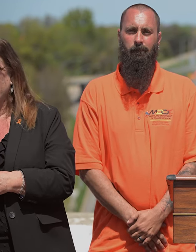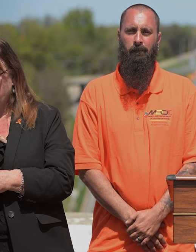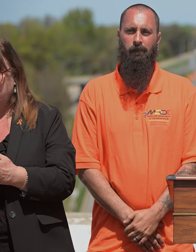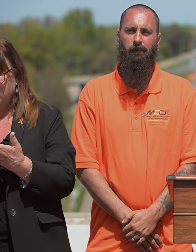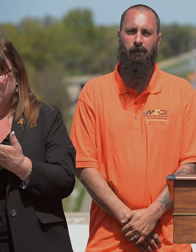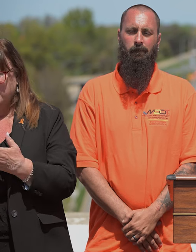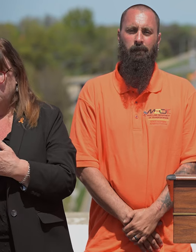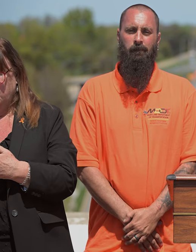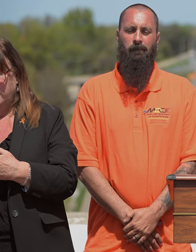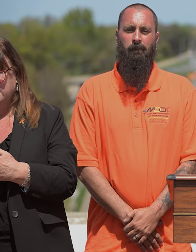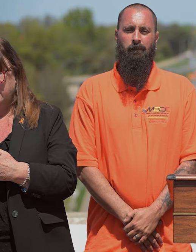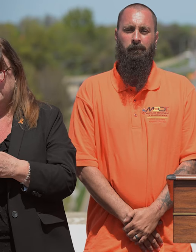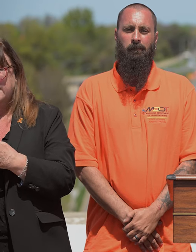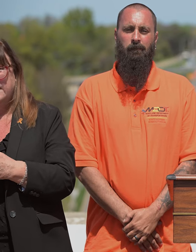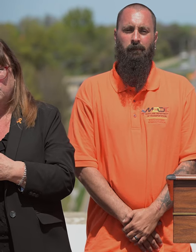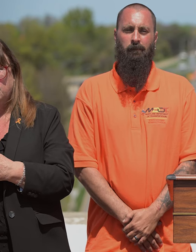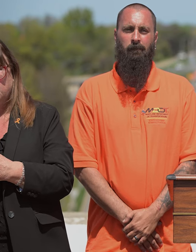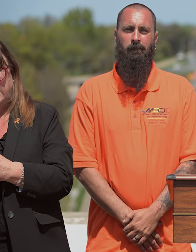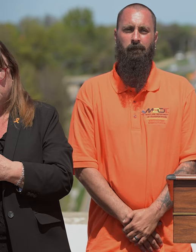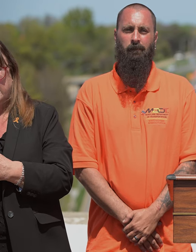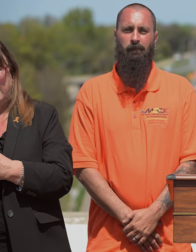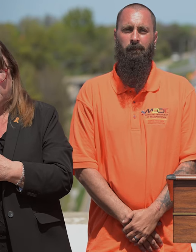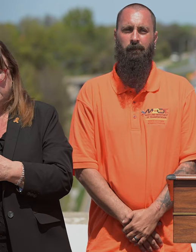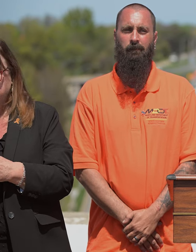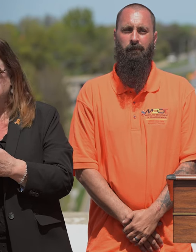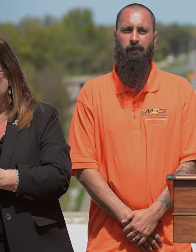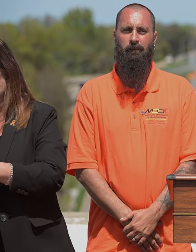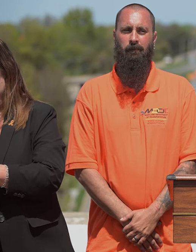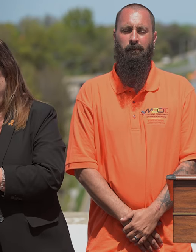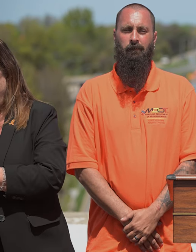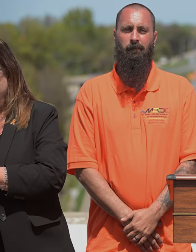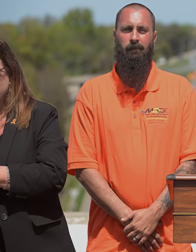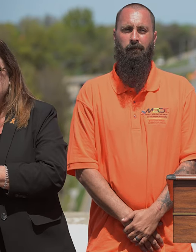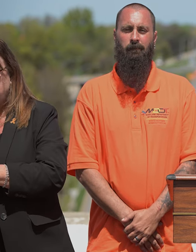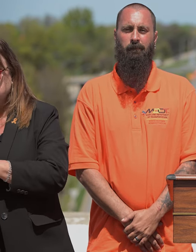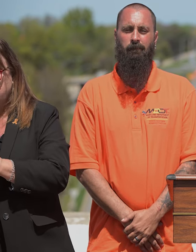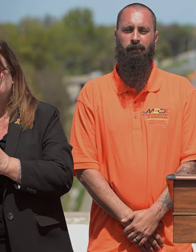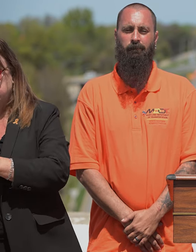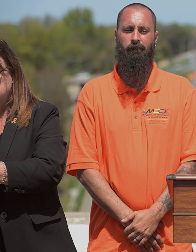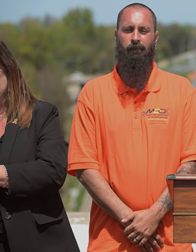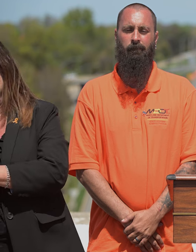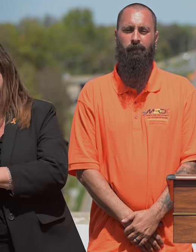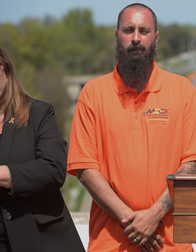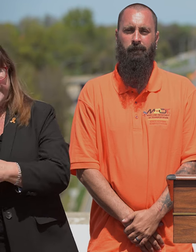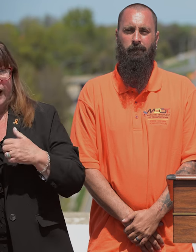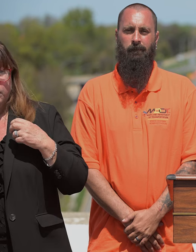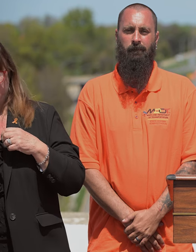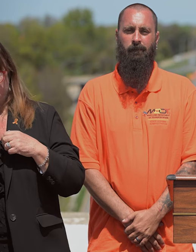US 15 in Frederick County, removing litter from the shoulders. We had our high visibility vest